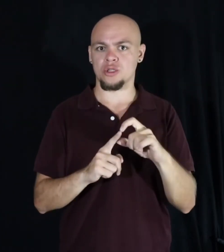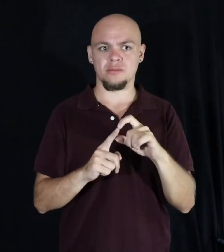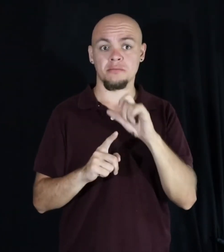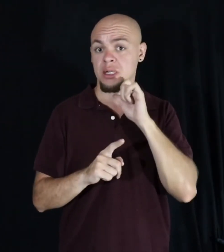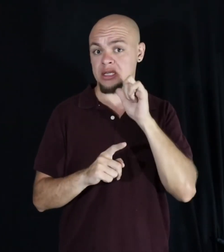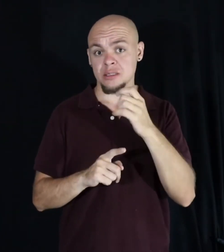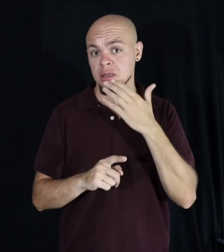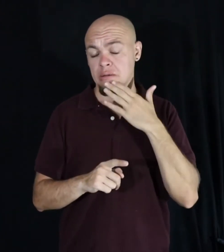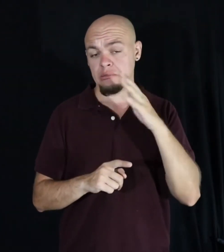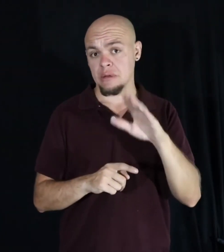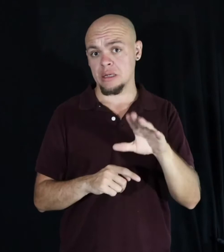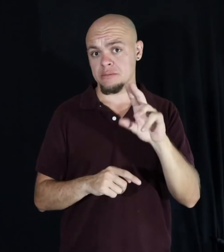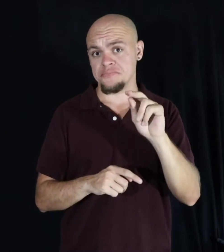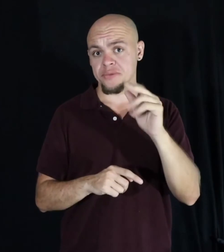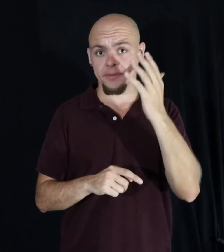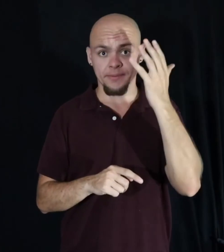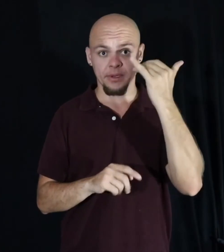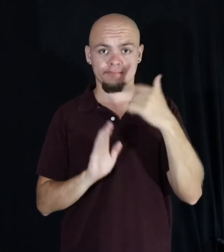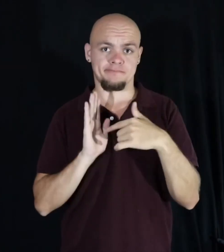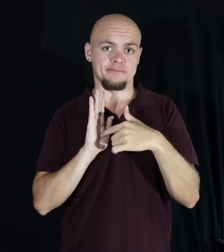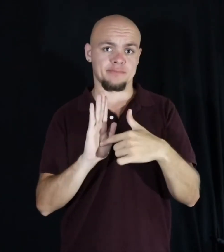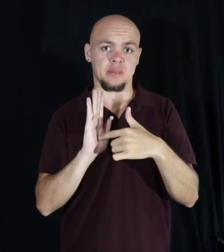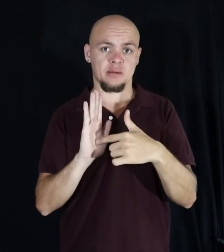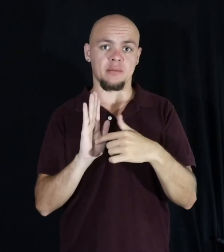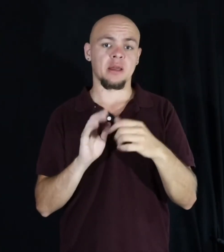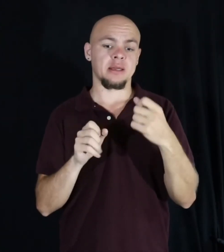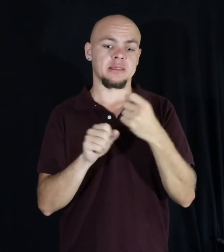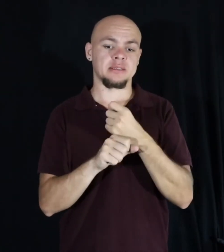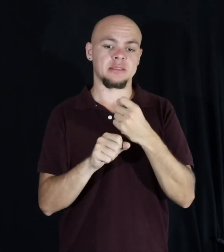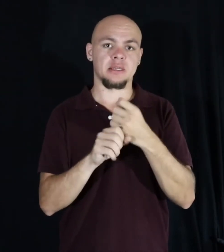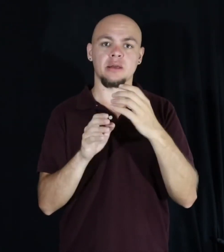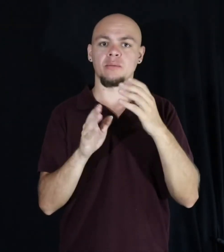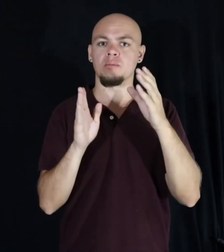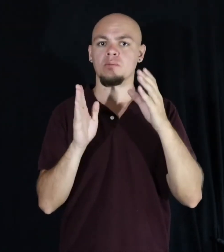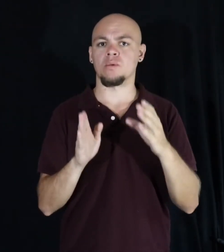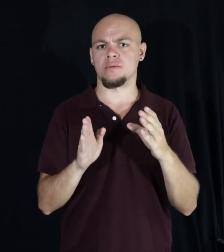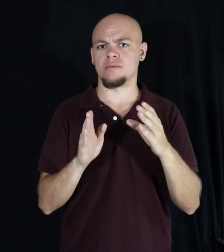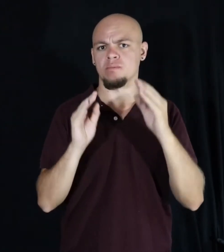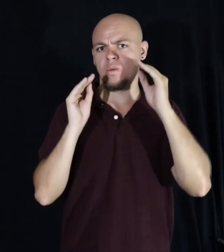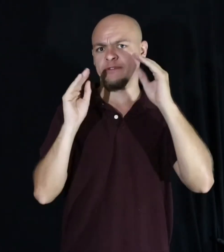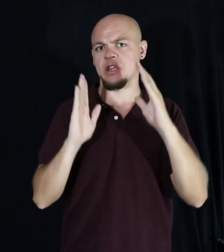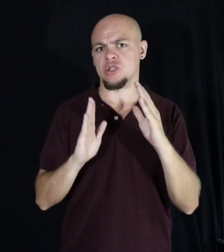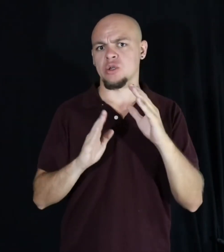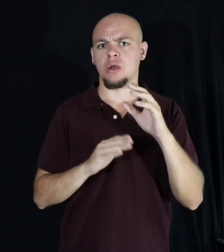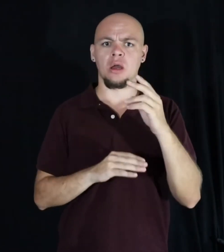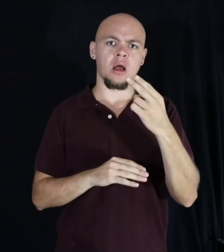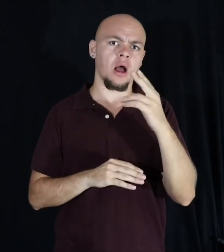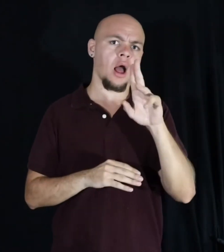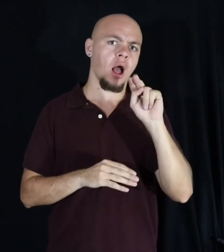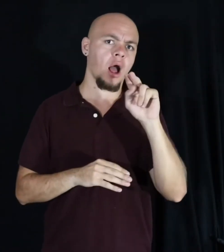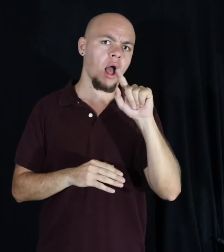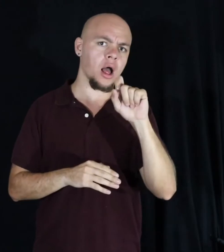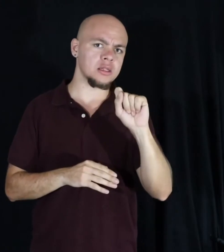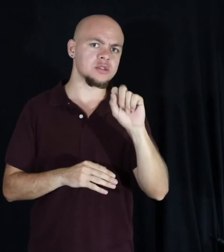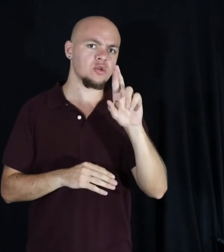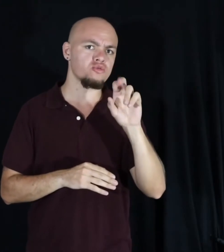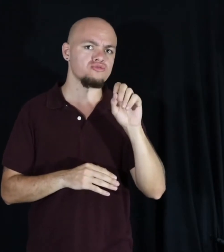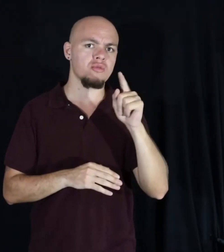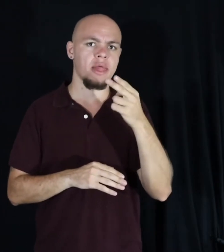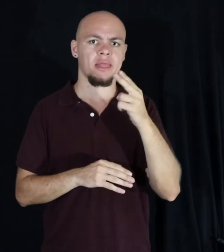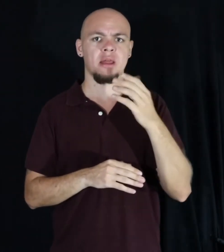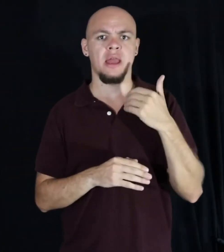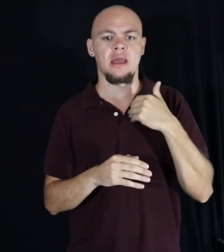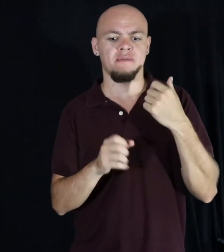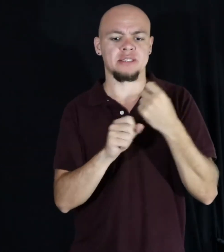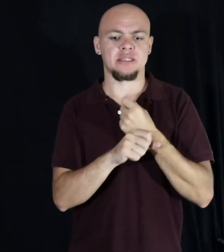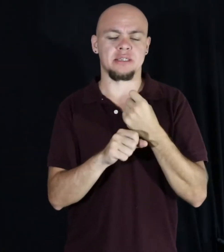not. Because there's an example by statistics professor Hans Rosling. I guess many of you have seen one or more of his talks. He's got 8 talks